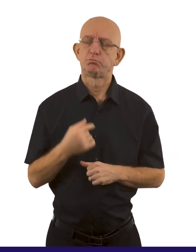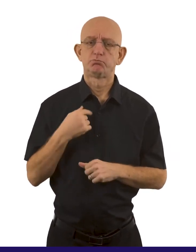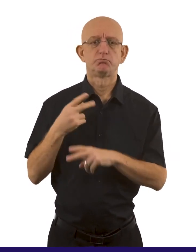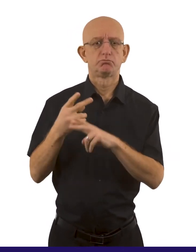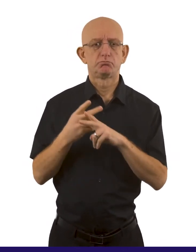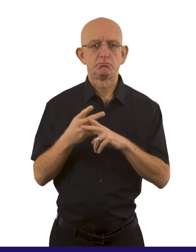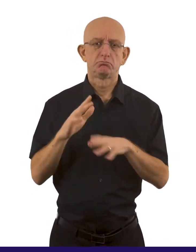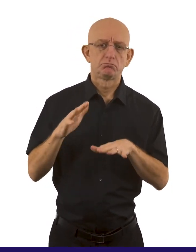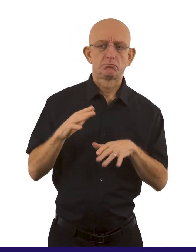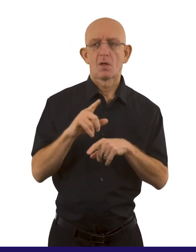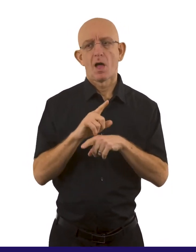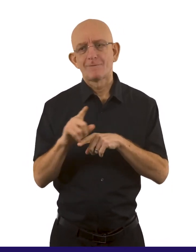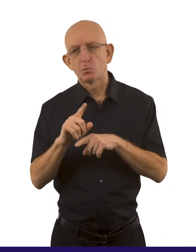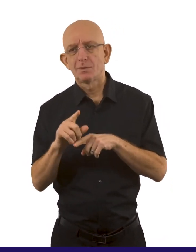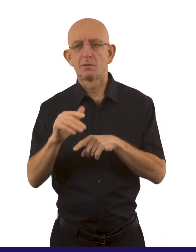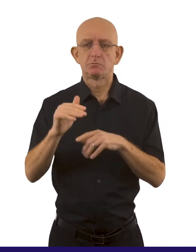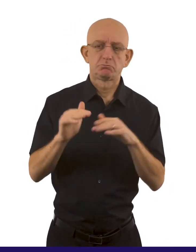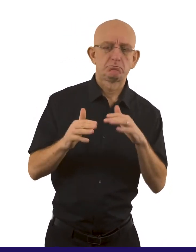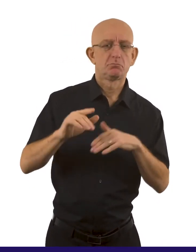Yes, less than every week.